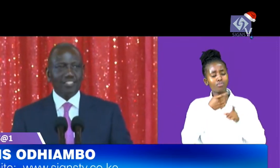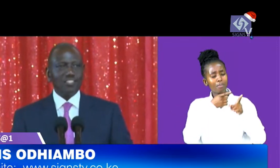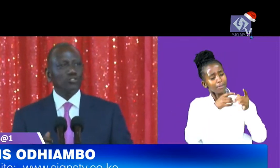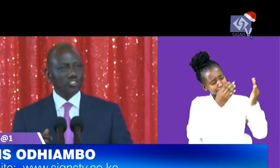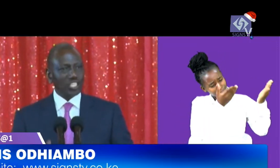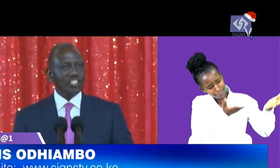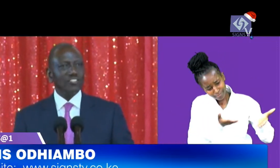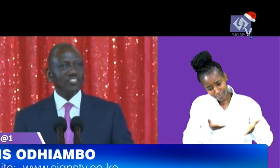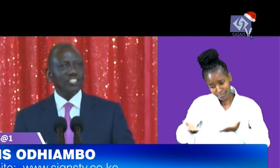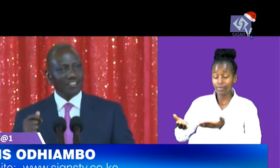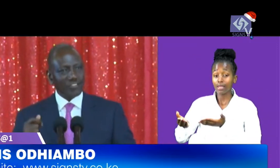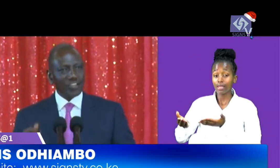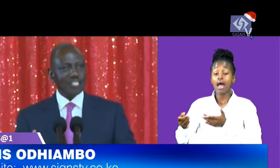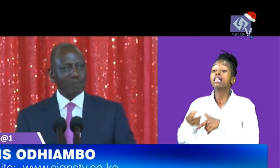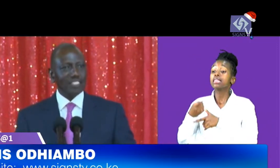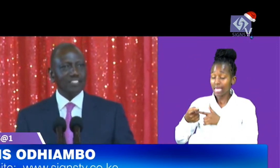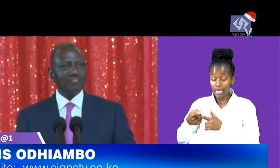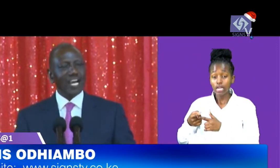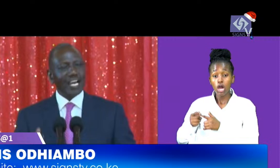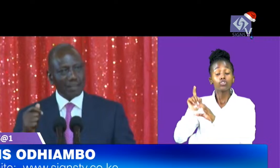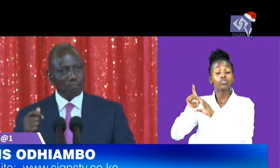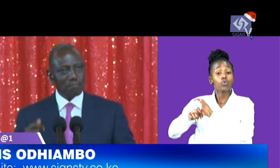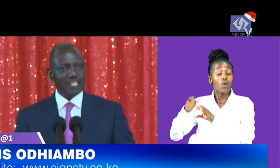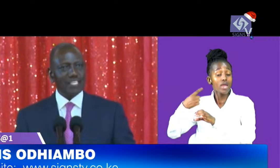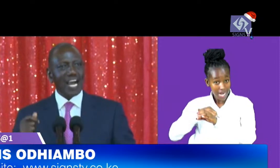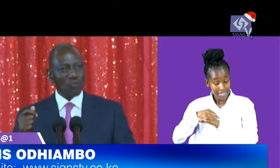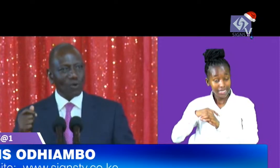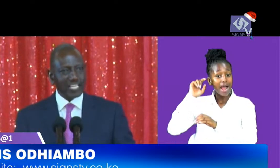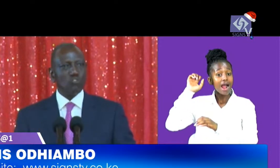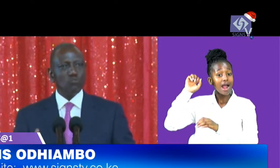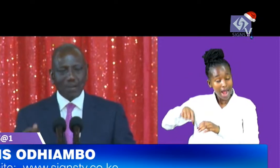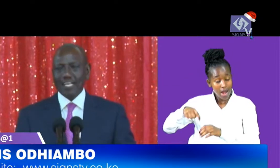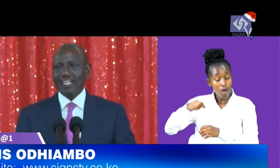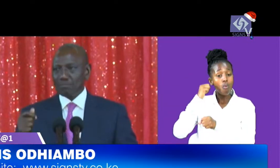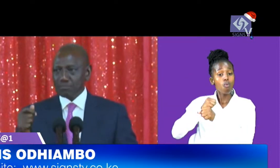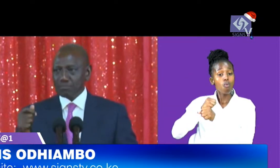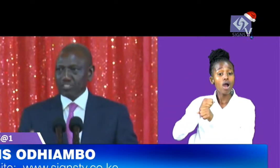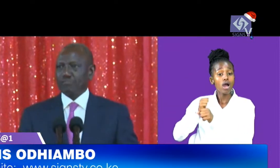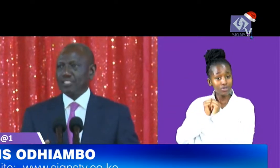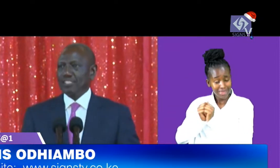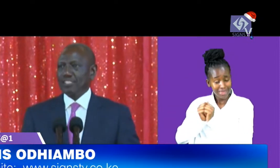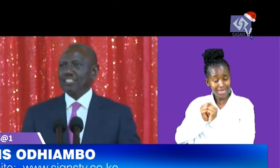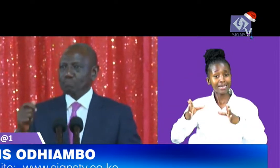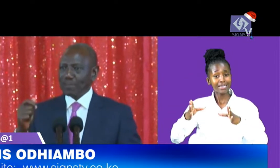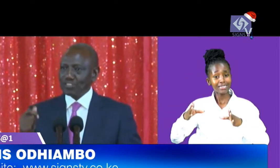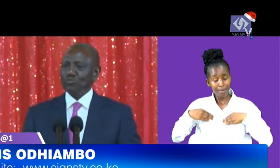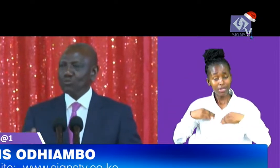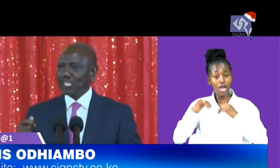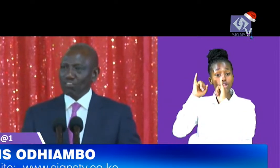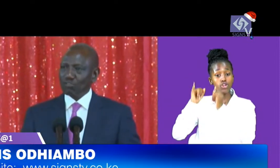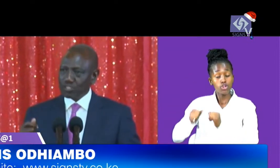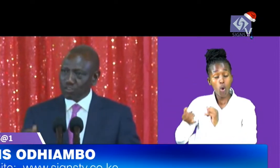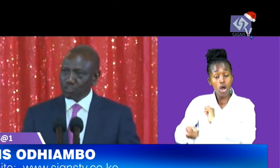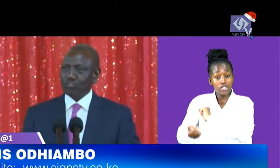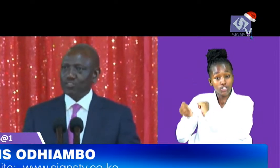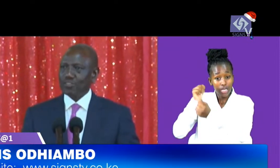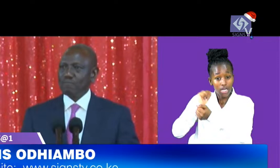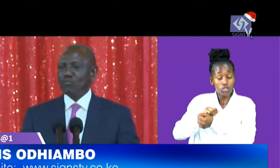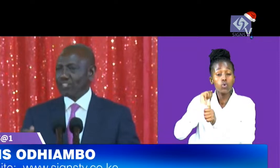to change their perspective and embrace our new paradigm shift to pursue inclusive growth with a